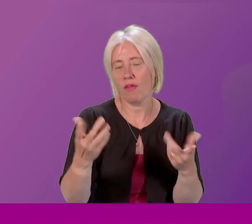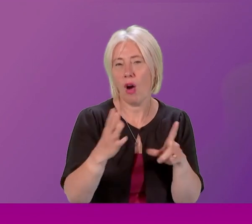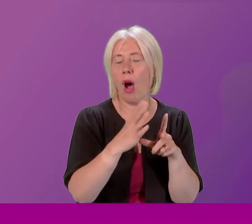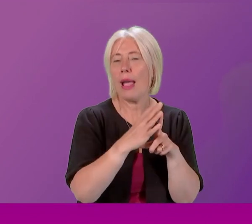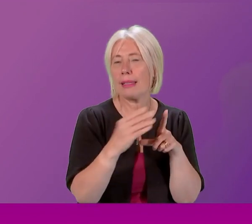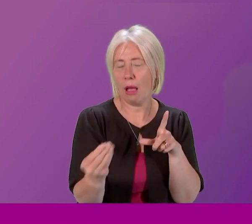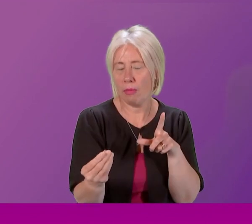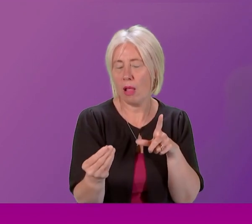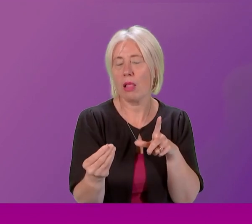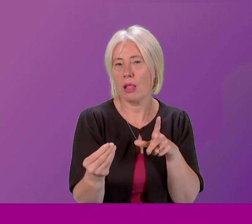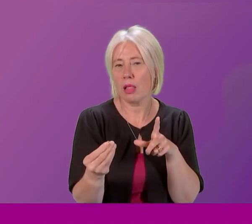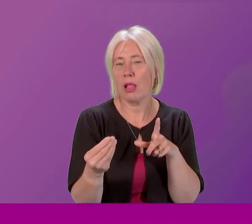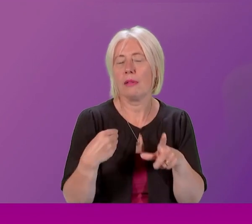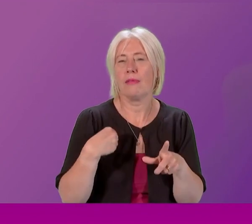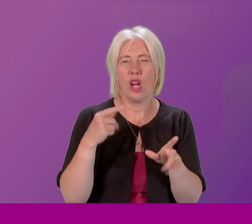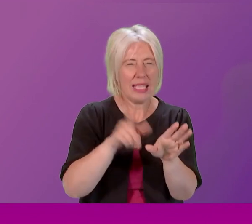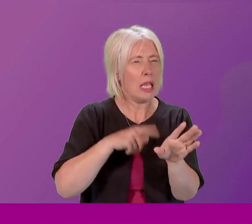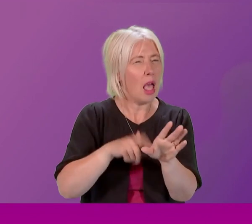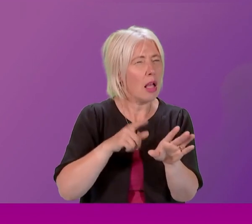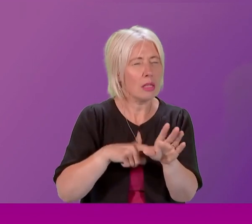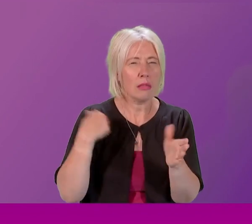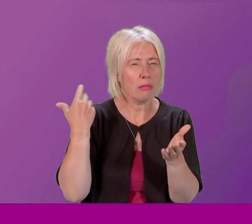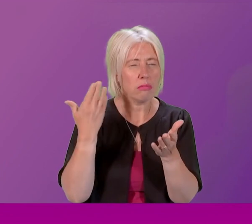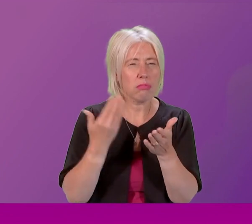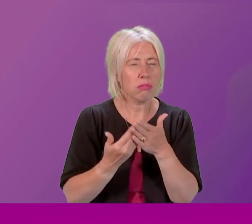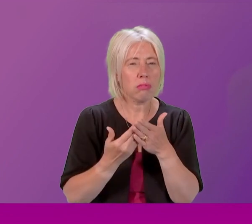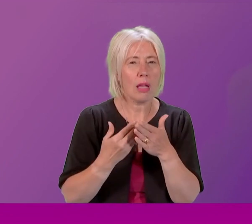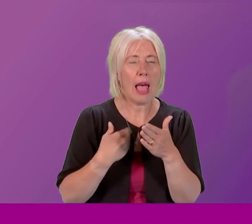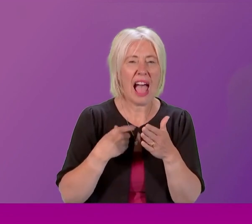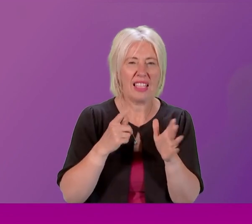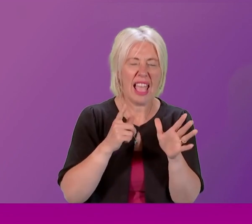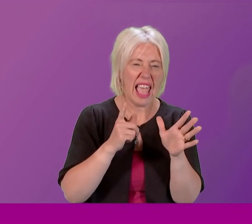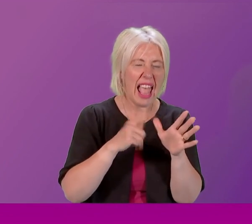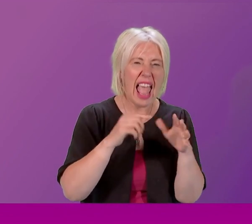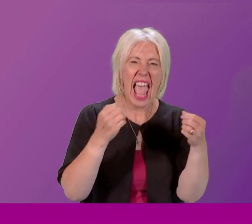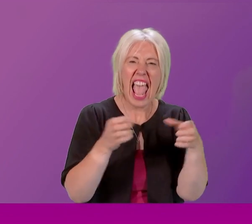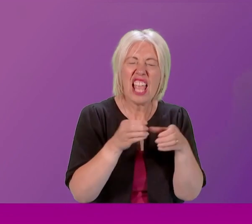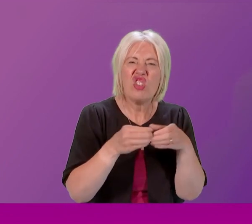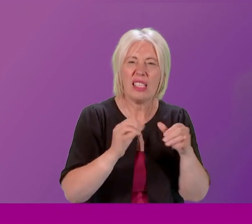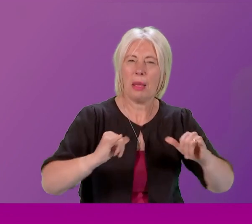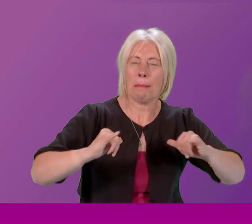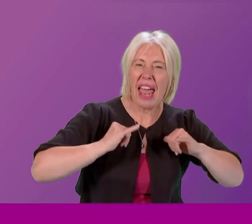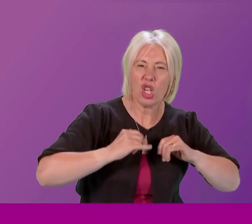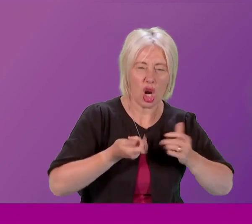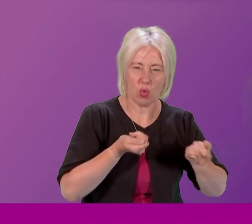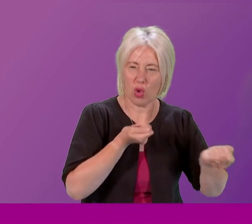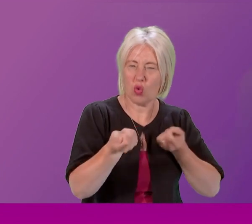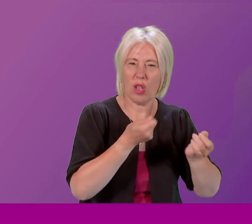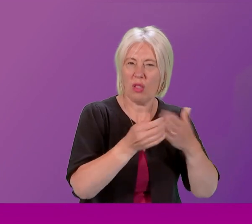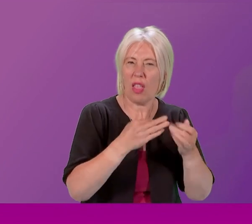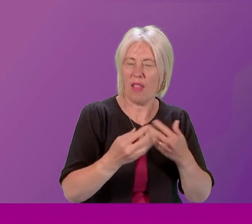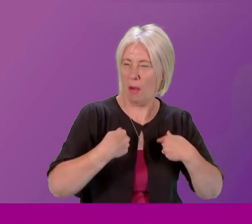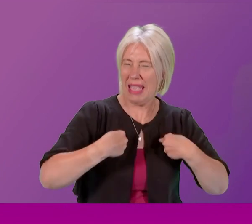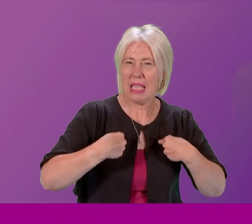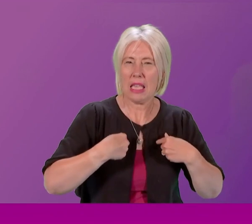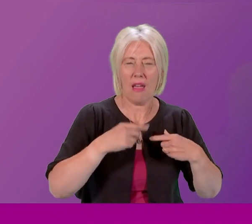was when for many, many years I had agents in different parts of the world and they would find concerts